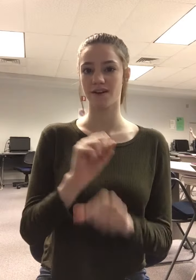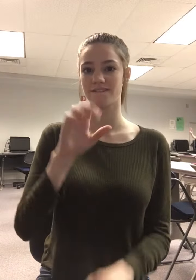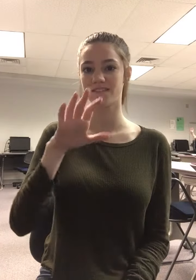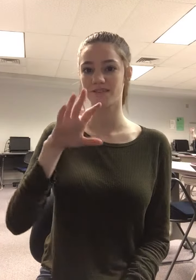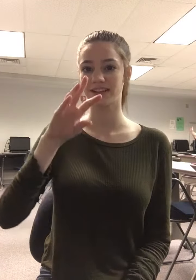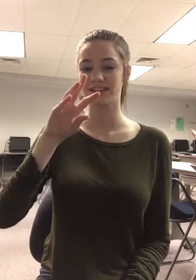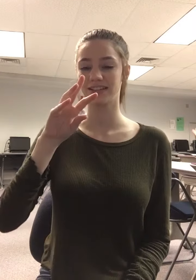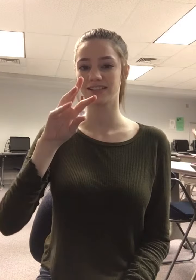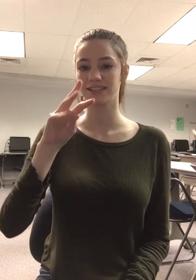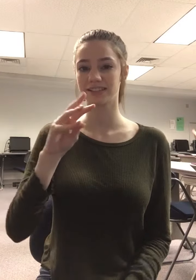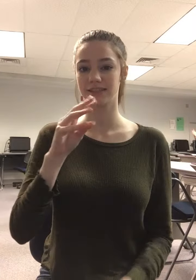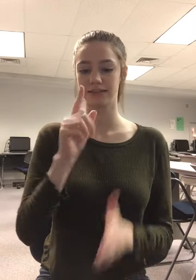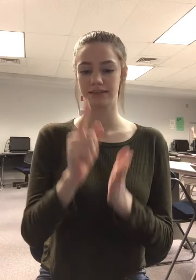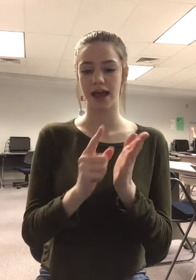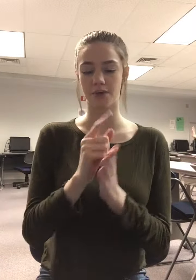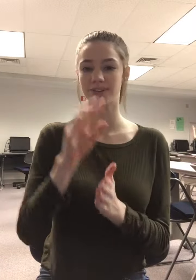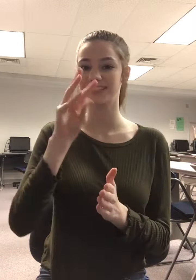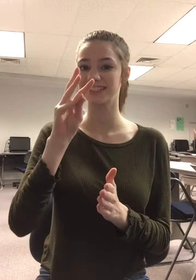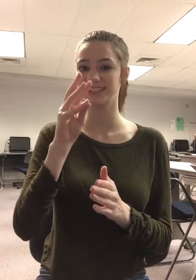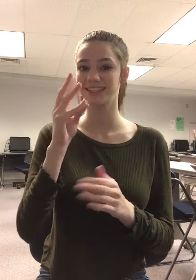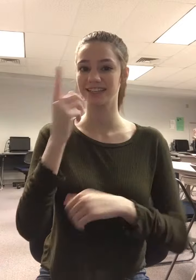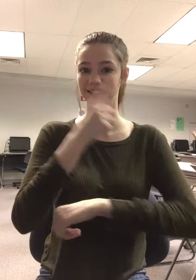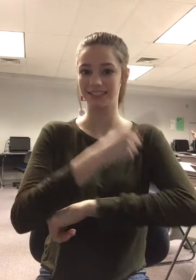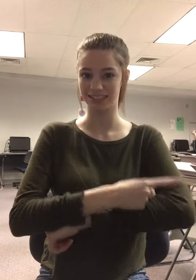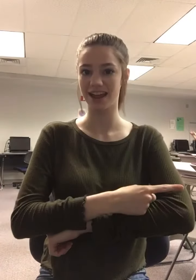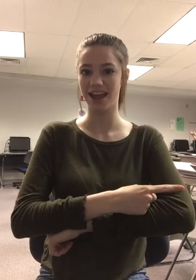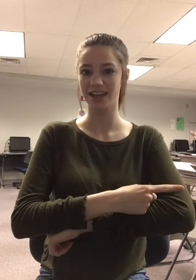days a week. Overtime and Sundays, no pay.